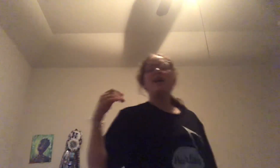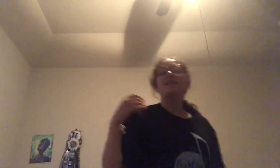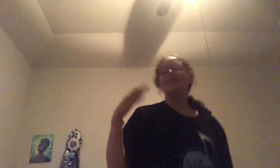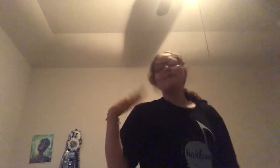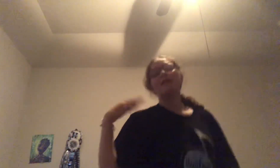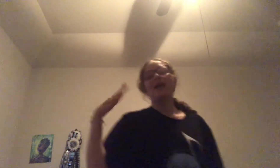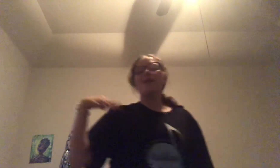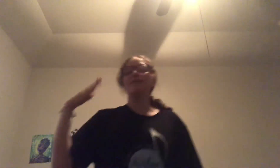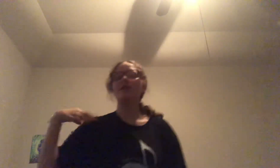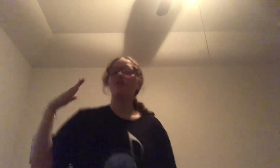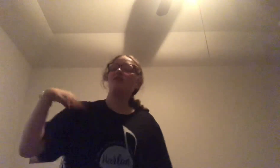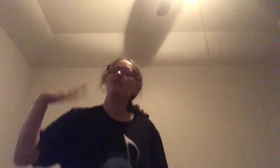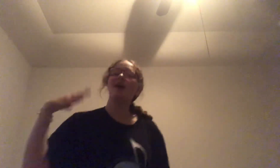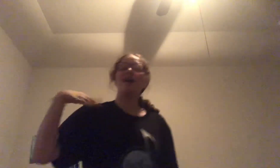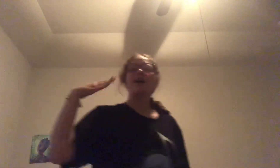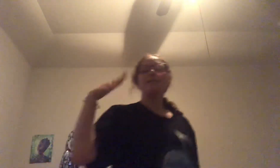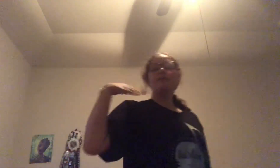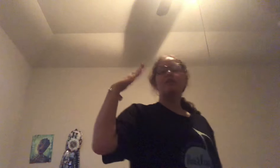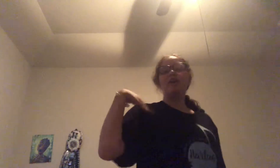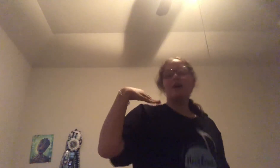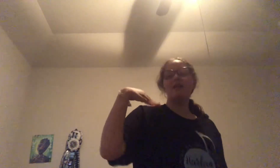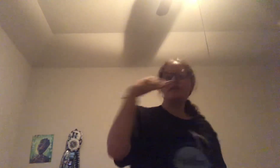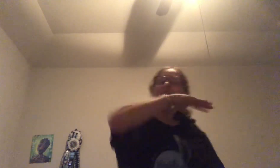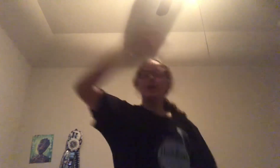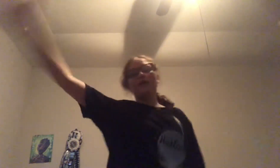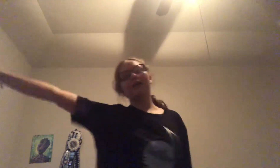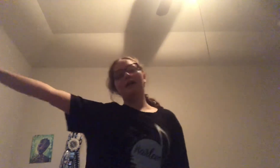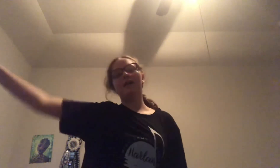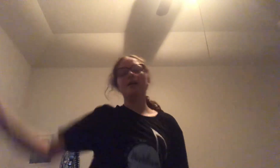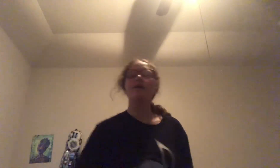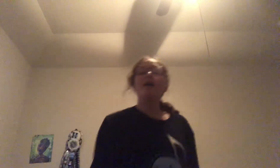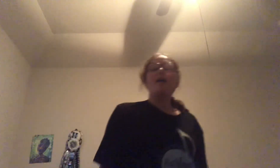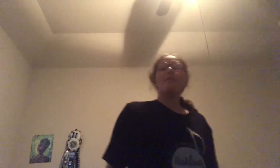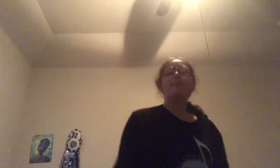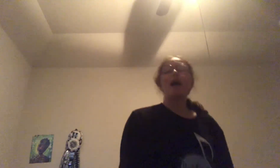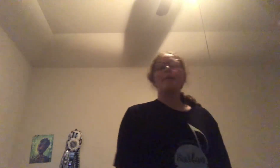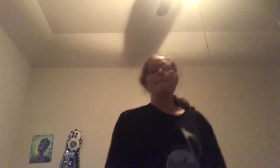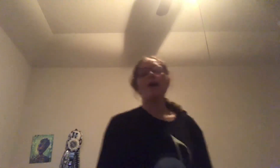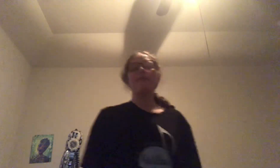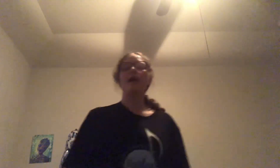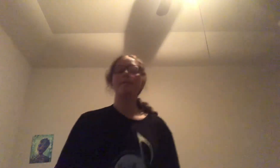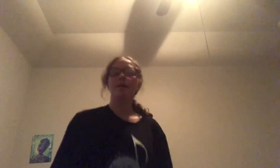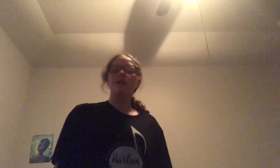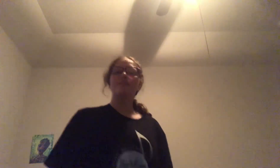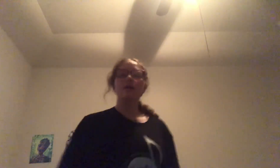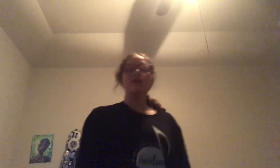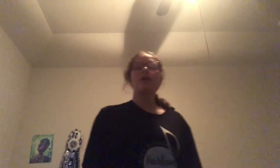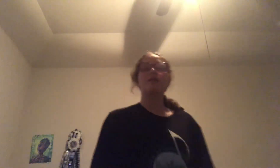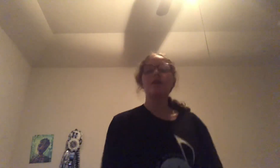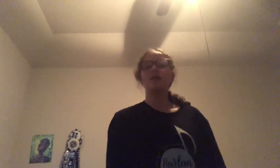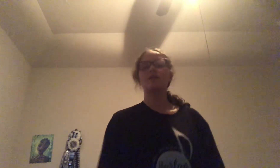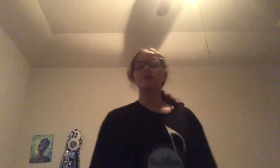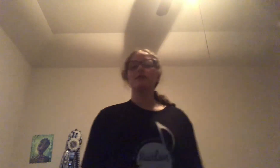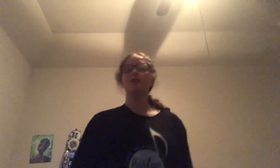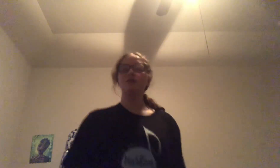Say my name, you know who I am I'm too hot And my band bout that money Bring it down Girls hit ya